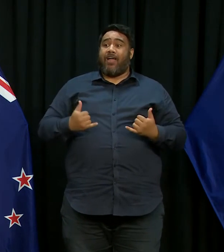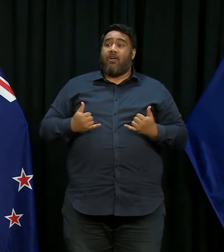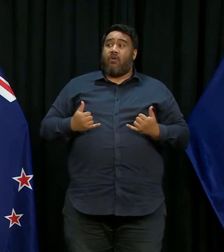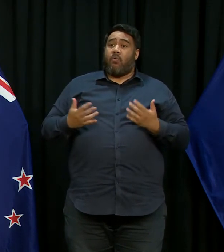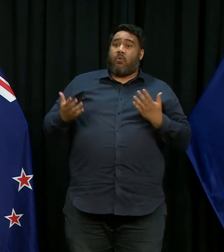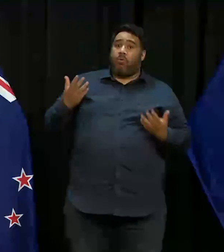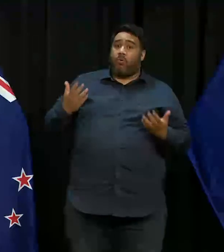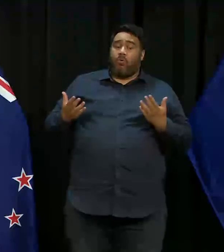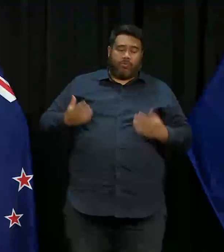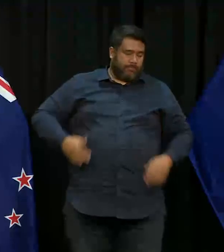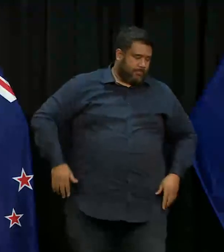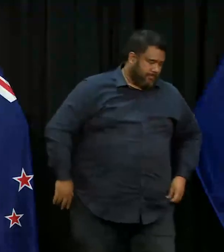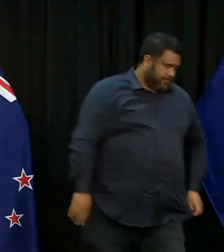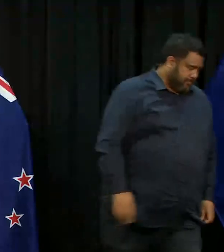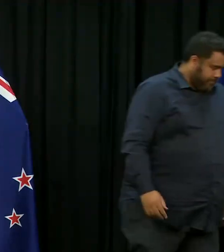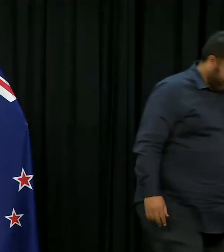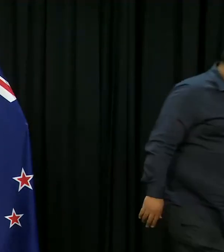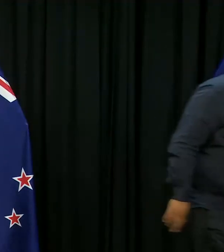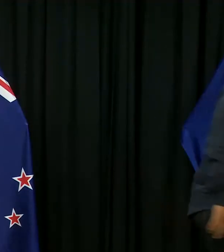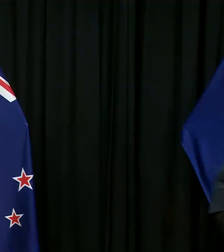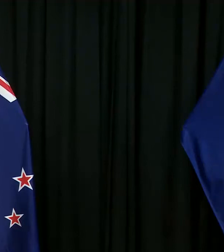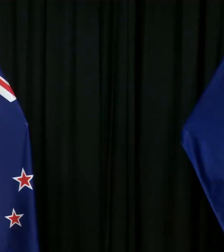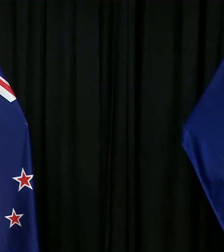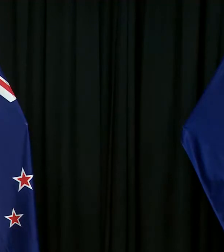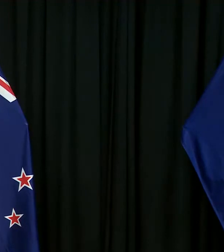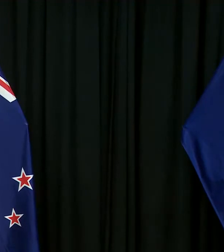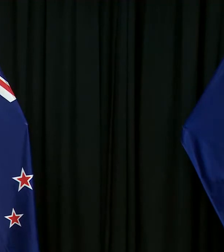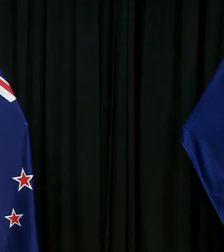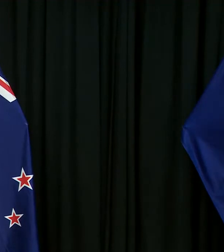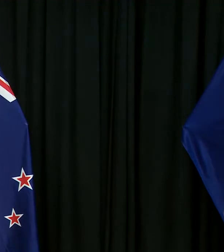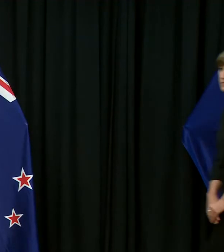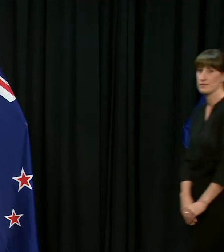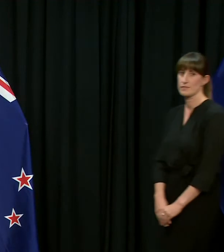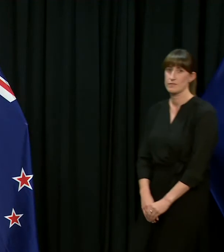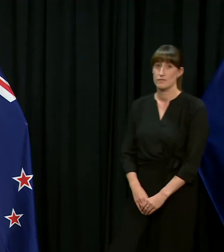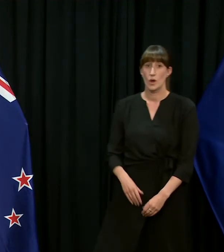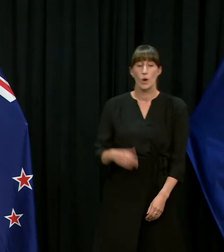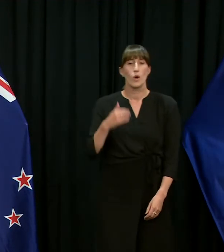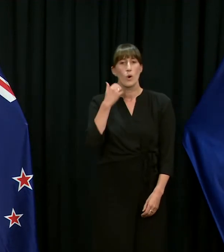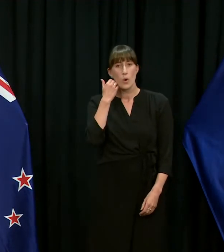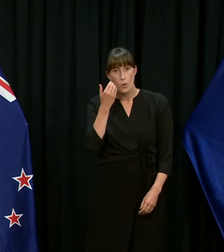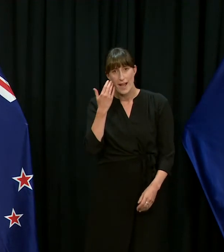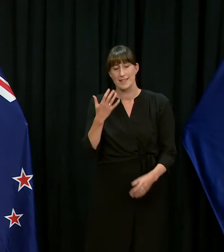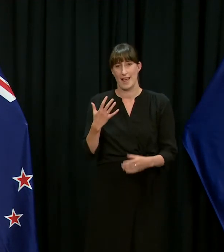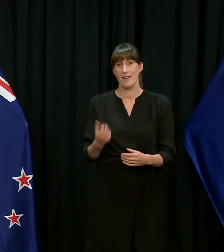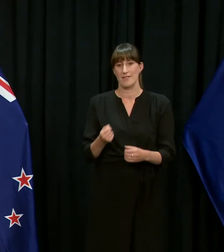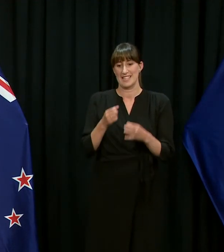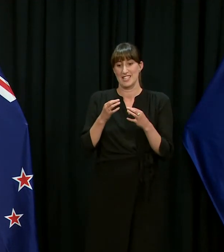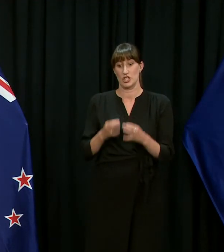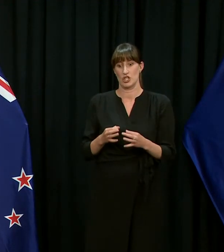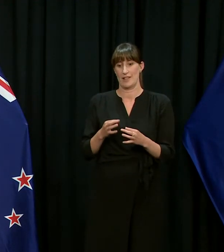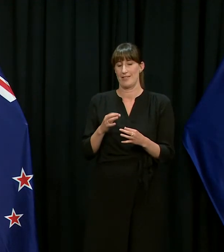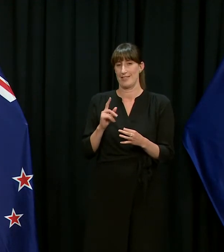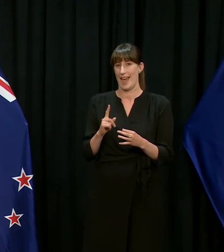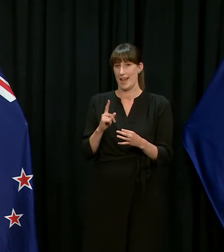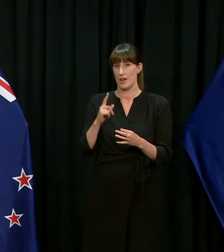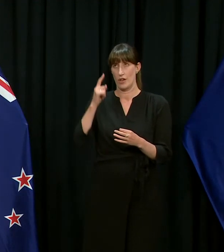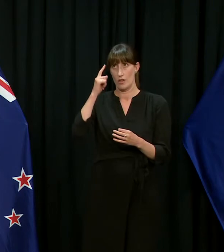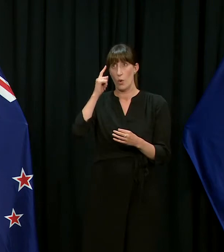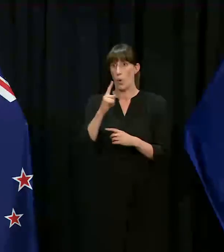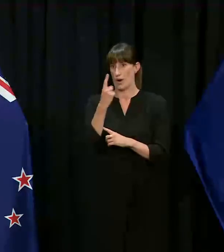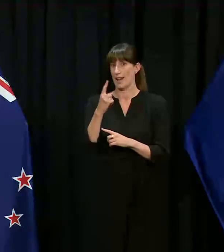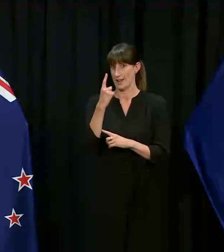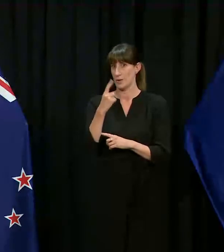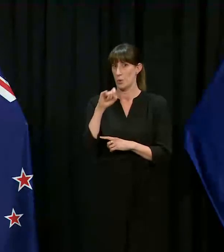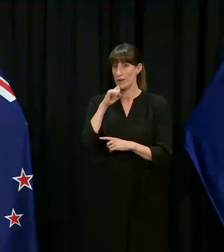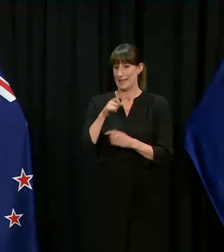didn't, look, at this point, we've obviously always made the decision that we would have it in place for Auckland. At this present point in time, the decision was that we would keep